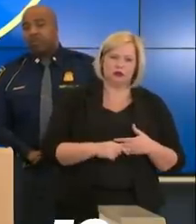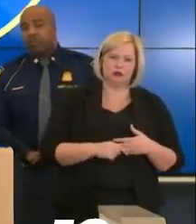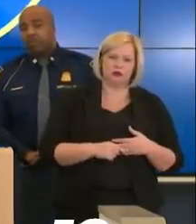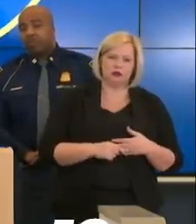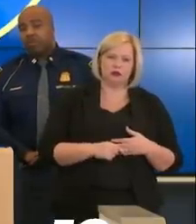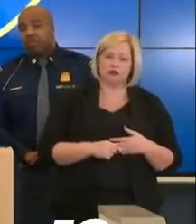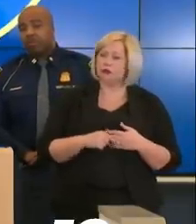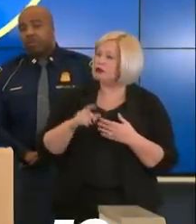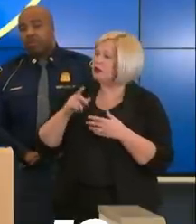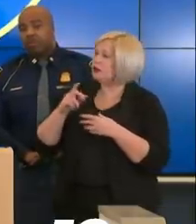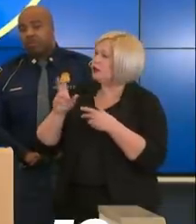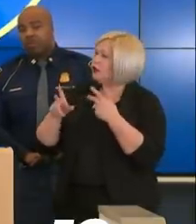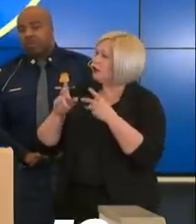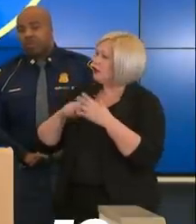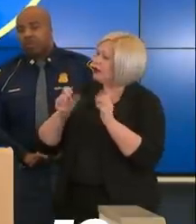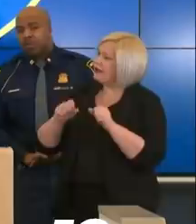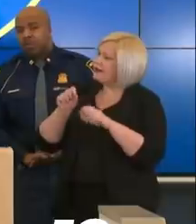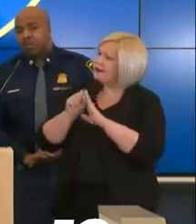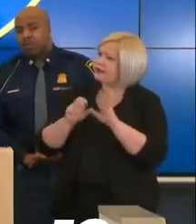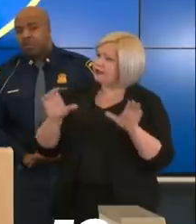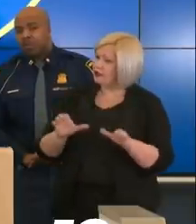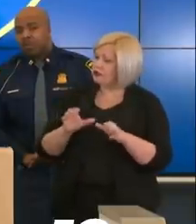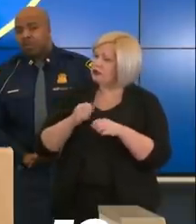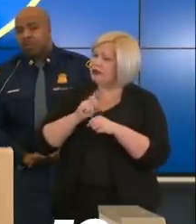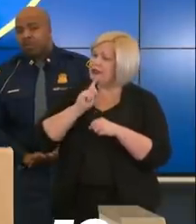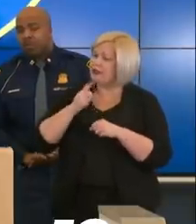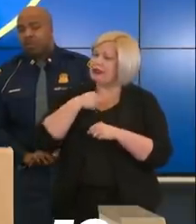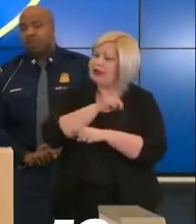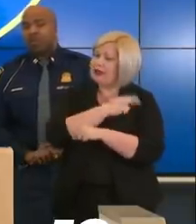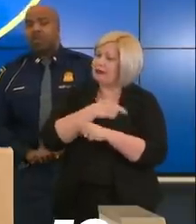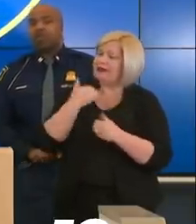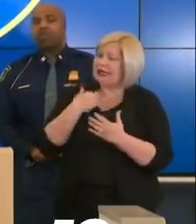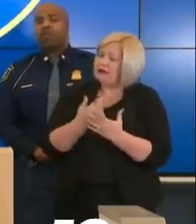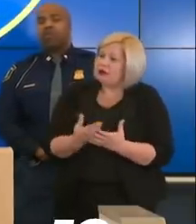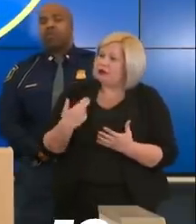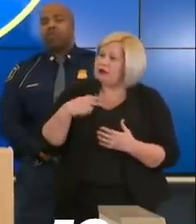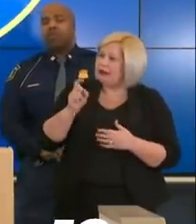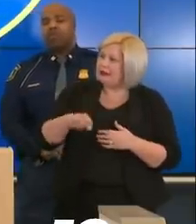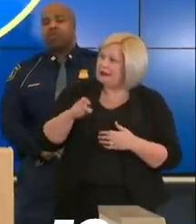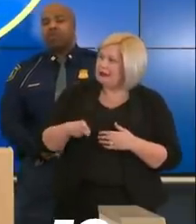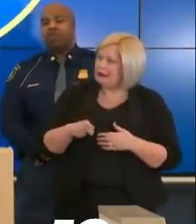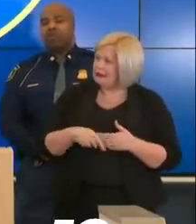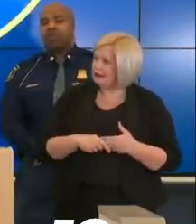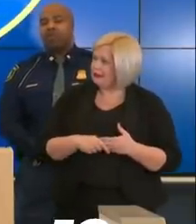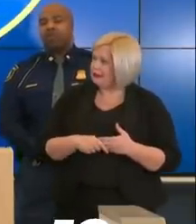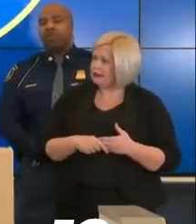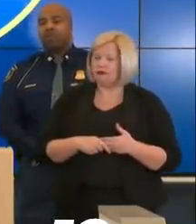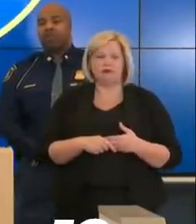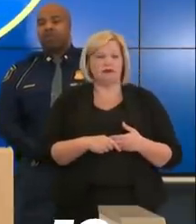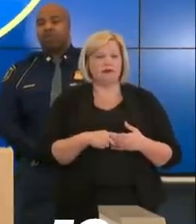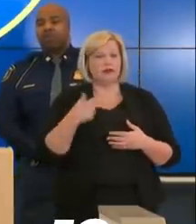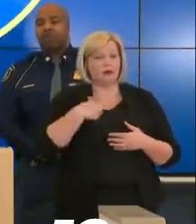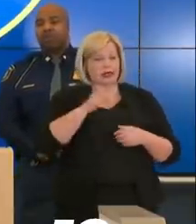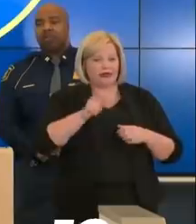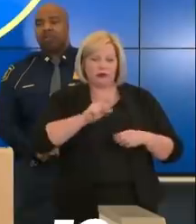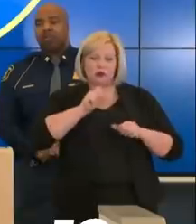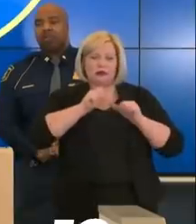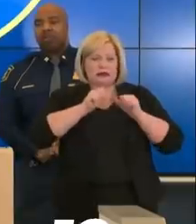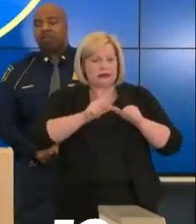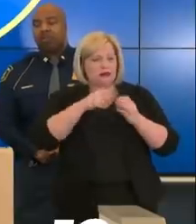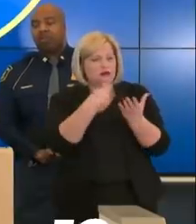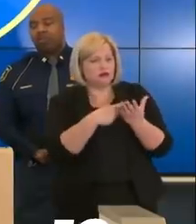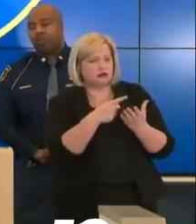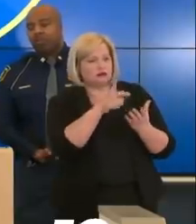What can the state do to ensure that the hospitals have the resources that they need? We have to continue talking to them about